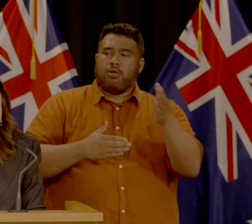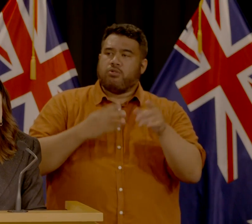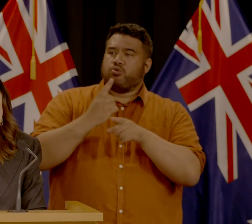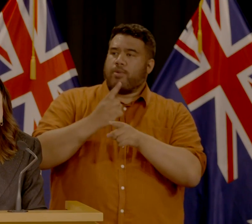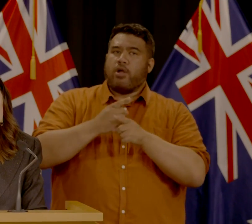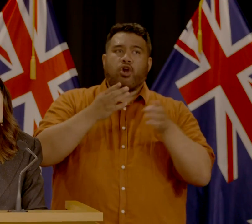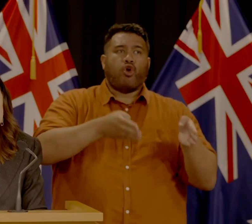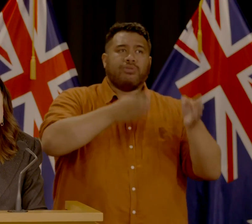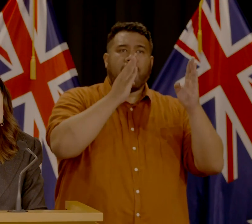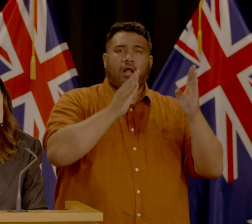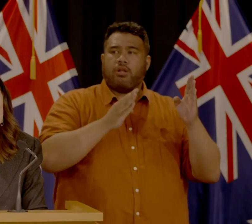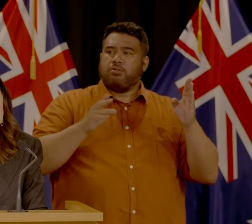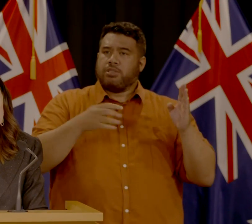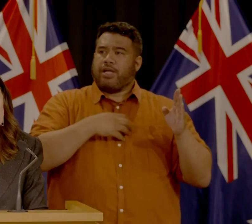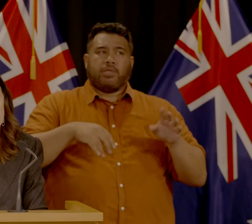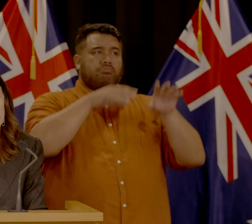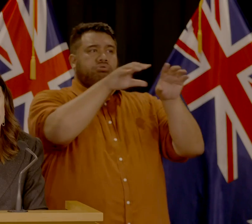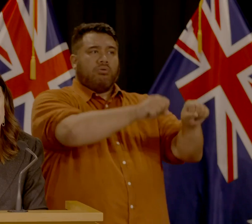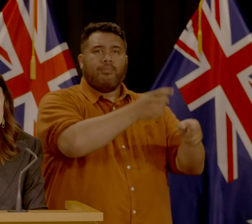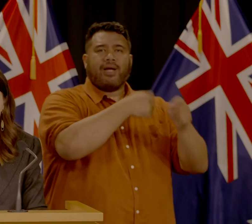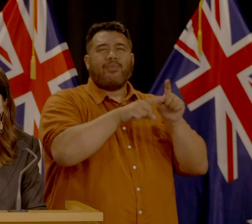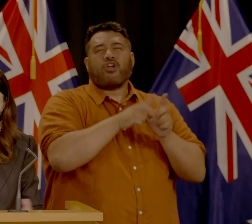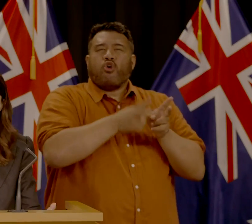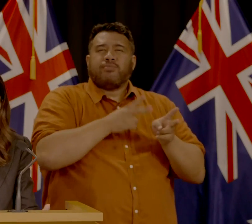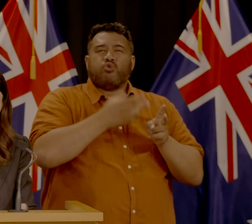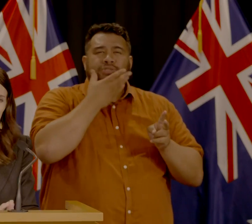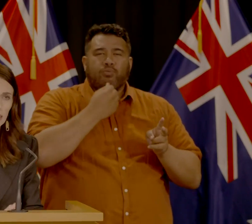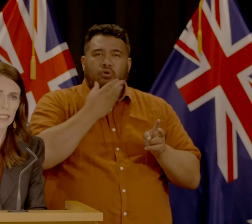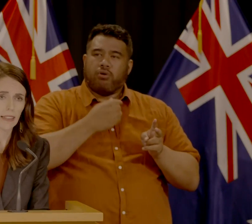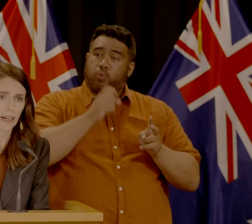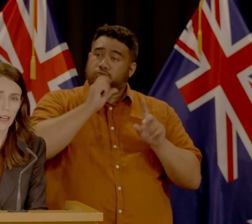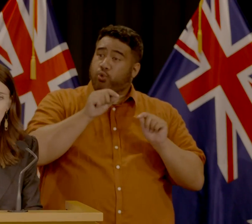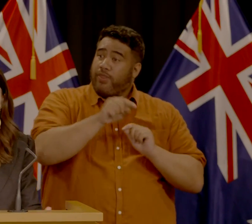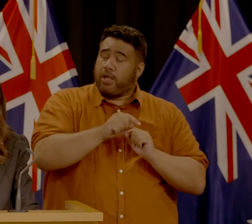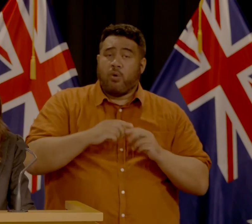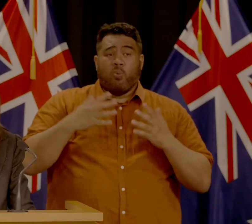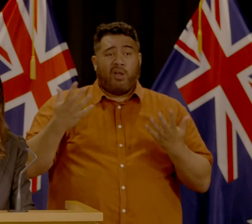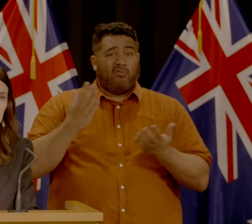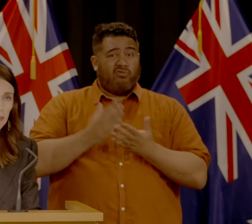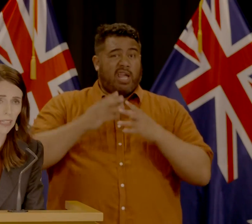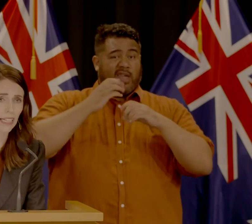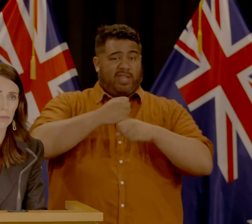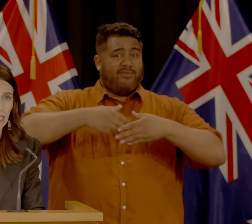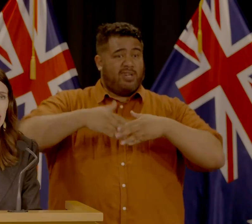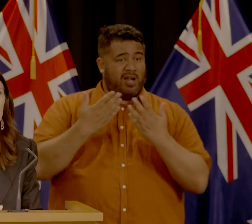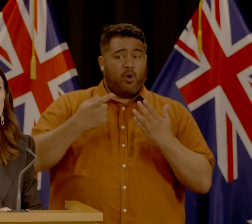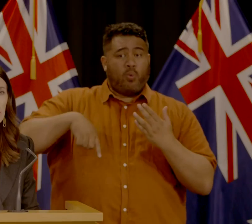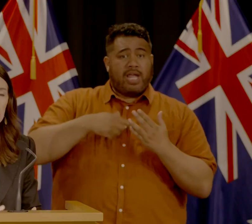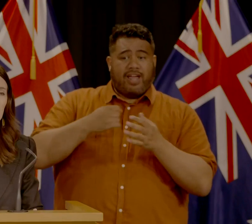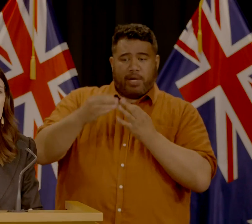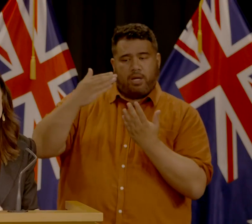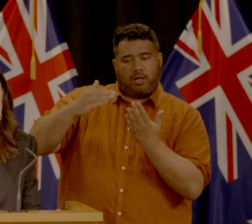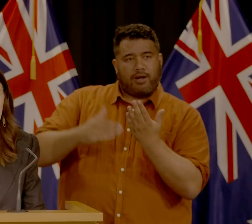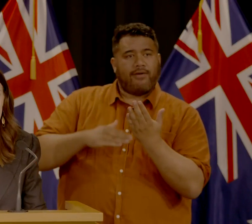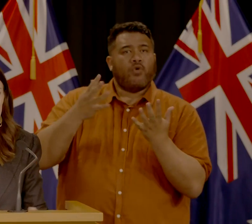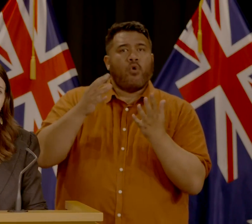of hotels as makeshift hospitals? Oh, look, ultimately, we have a pandemic plan in place so that we can